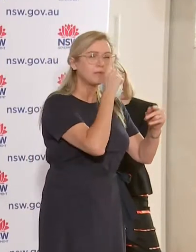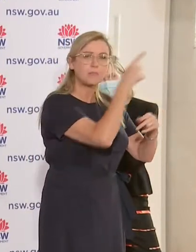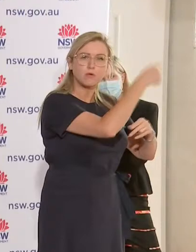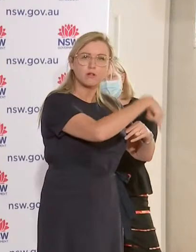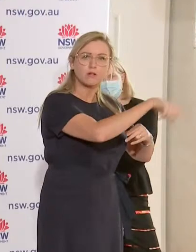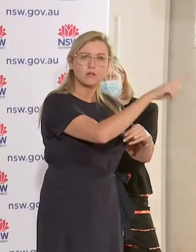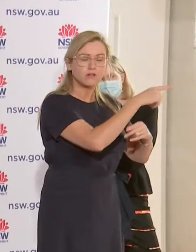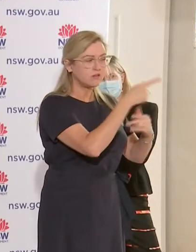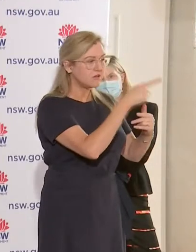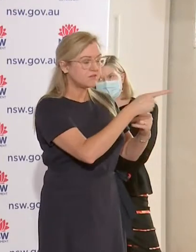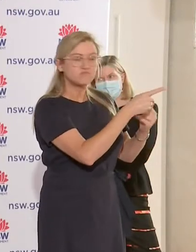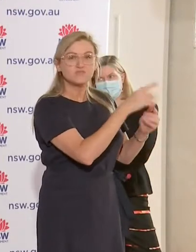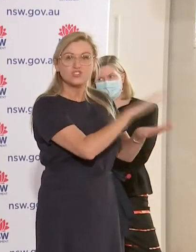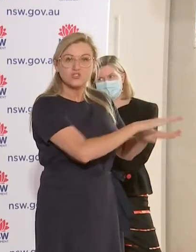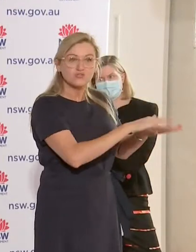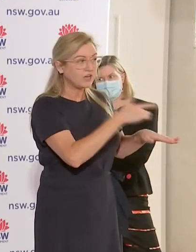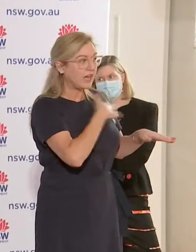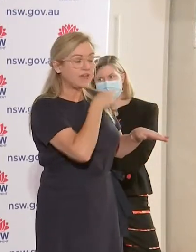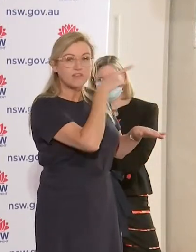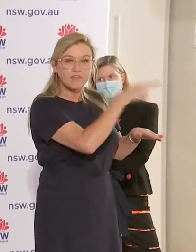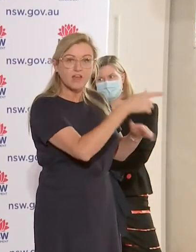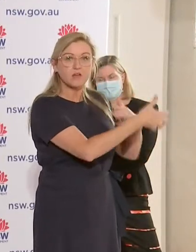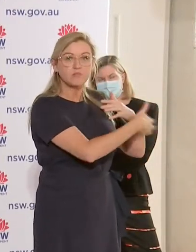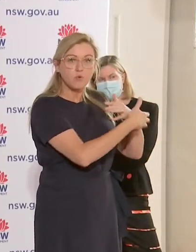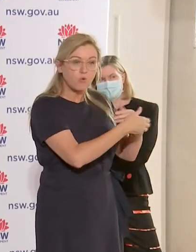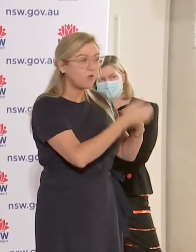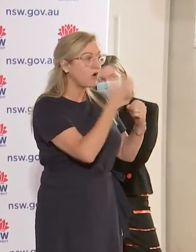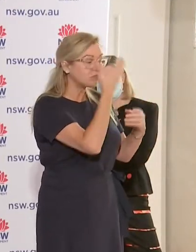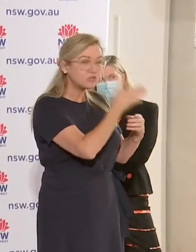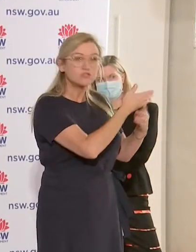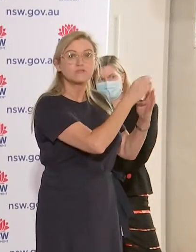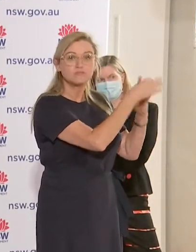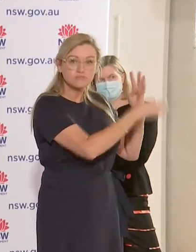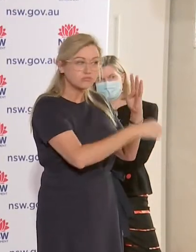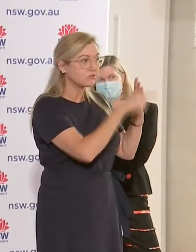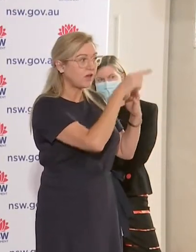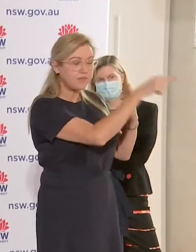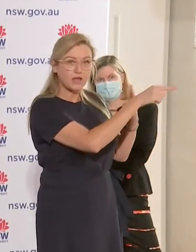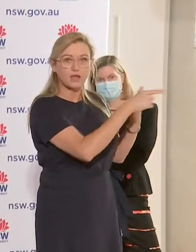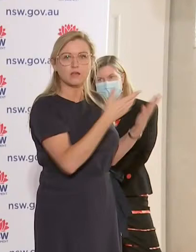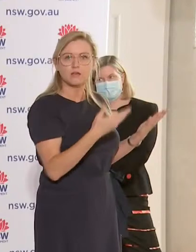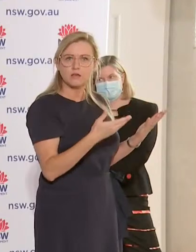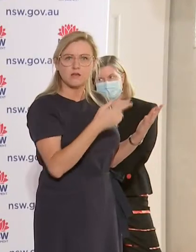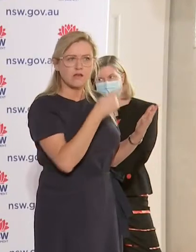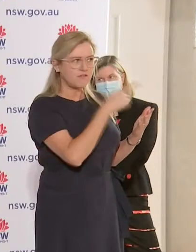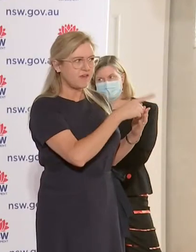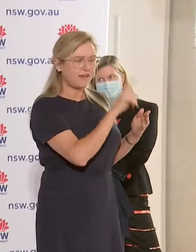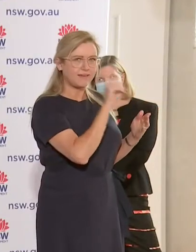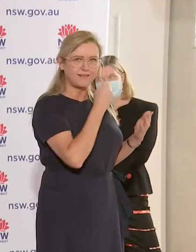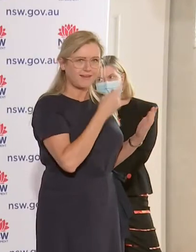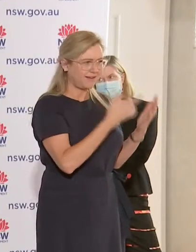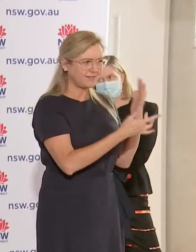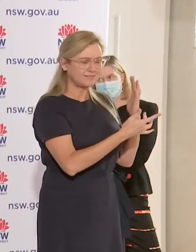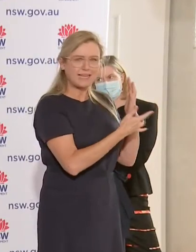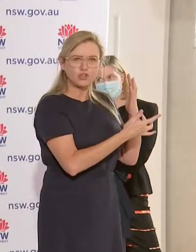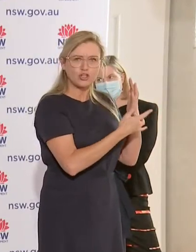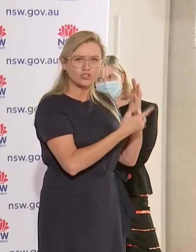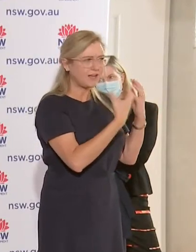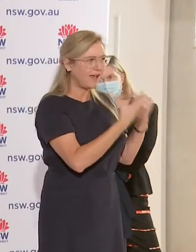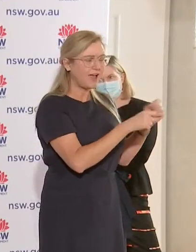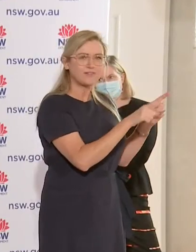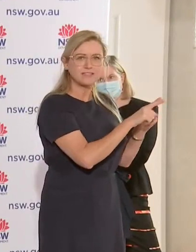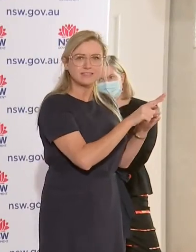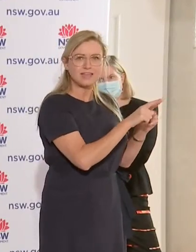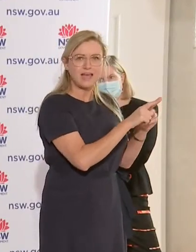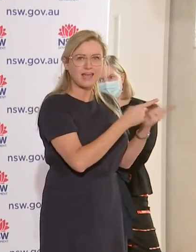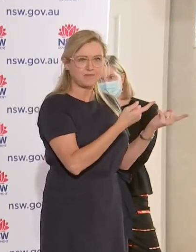COVID, learning remotely, especially in areas where there's COVID. What specifically are you doing to help these kids in Western